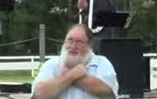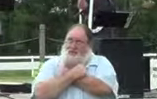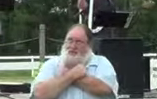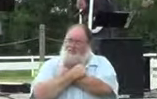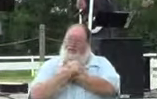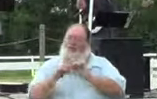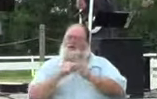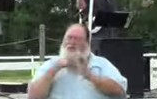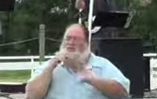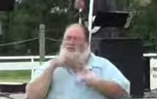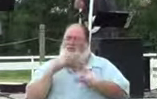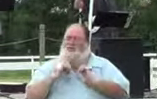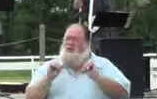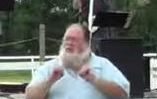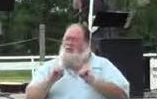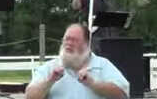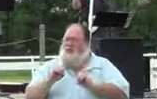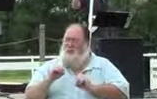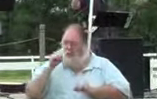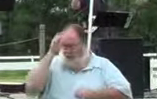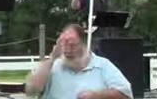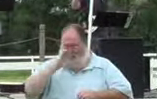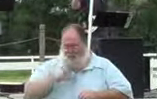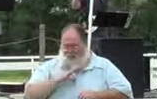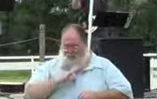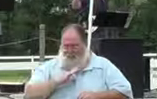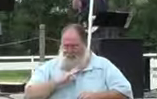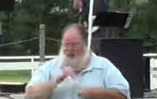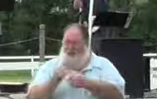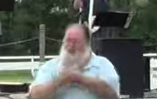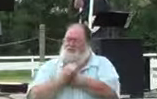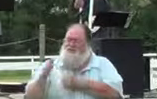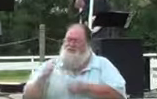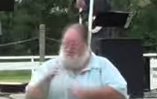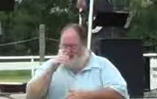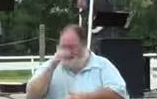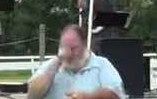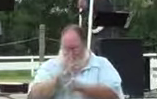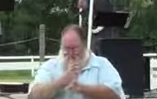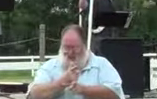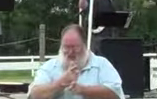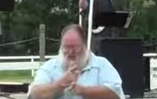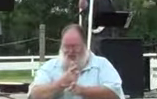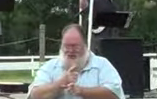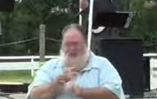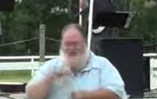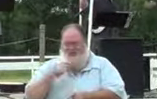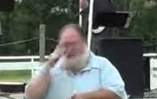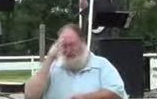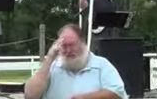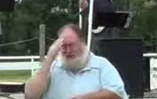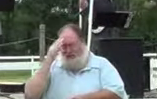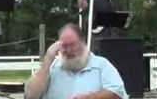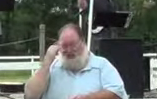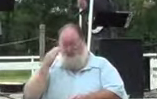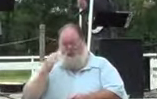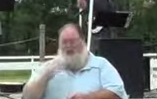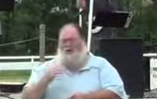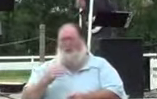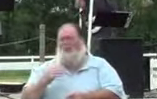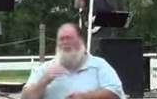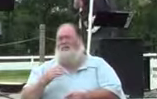scripture says that no man loves his brother and claims to know God, he's a non-believer,